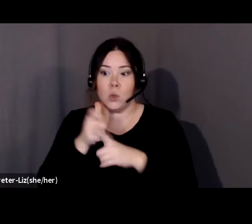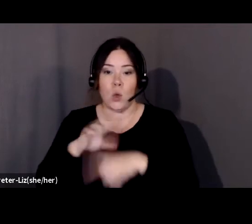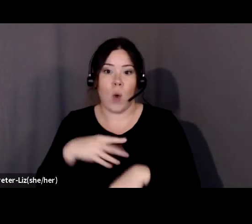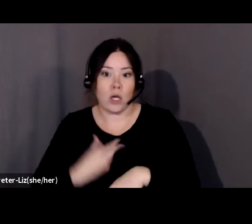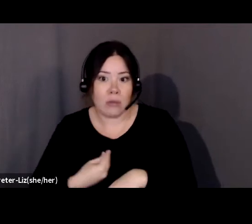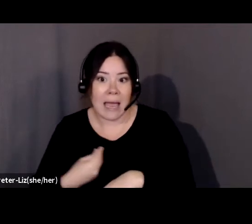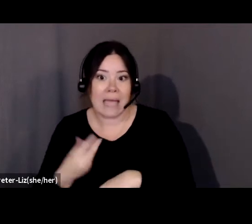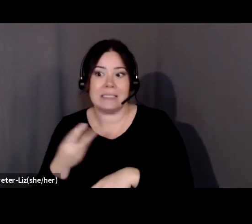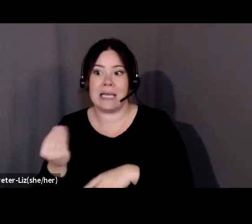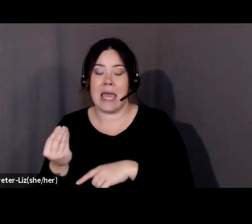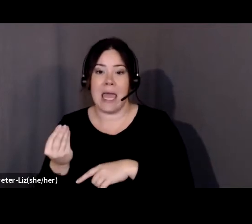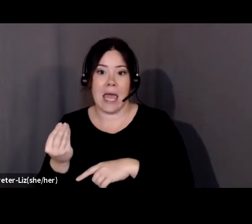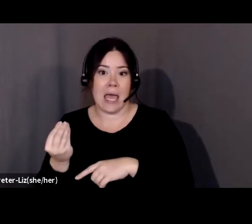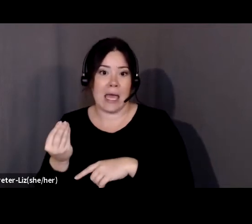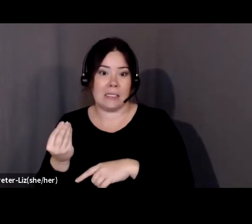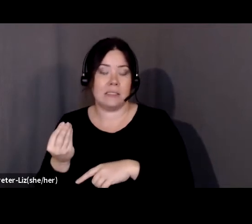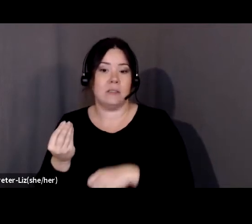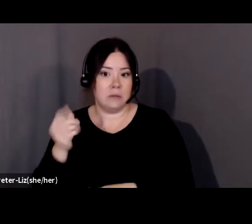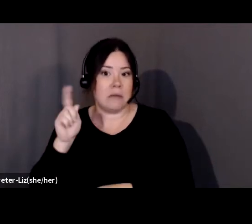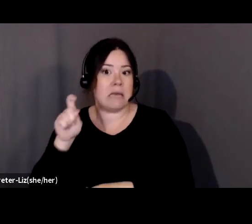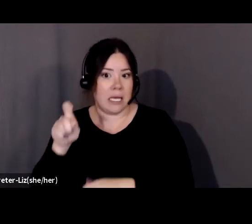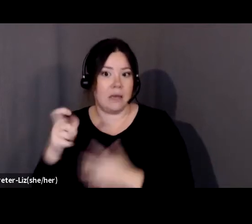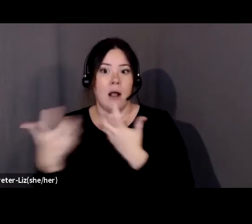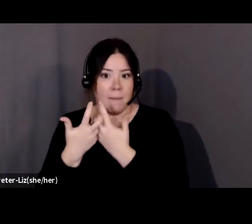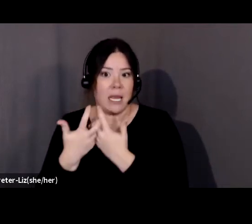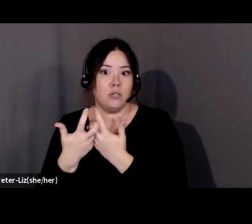and need accommodations in a way that